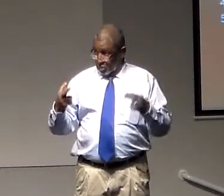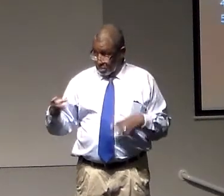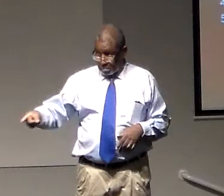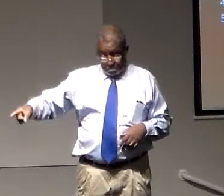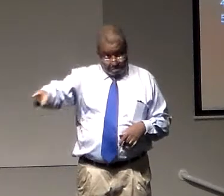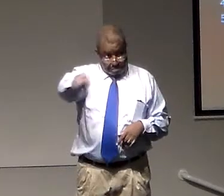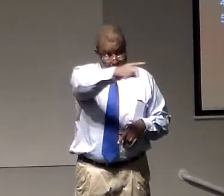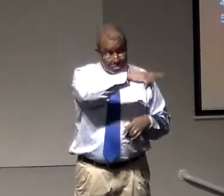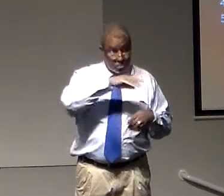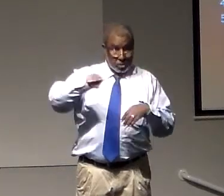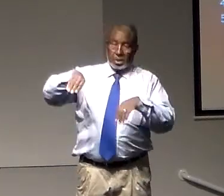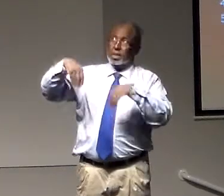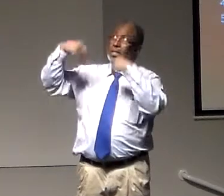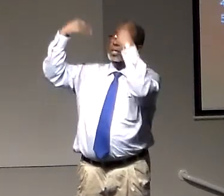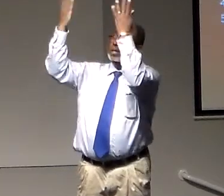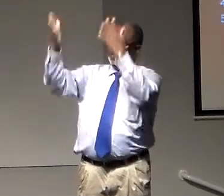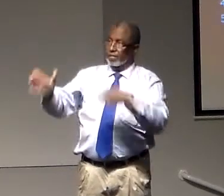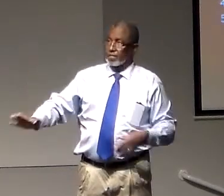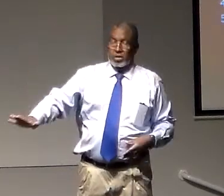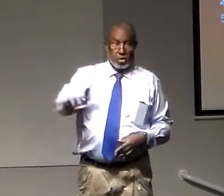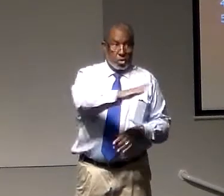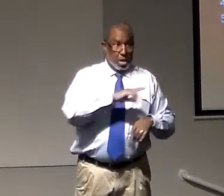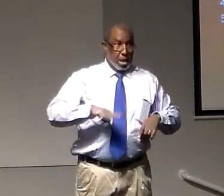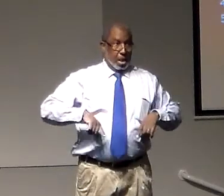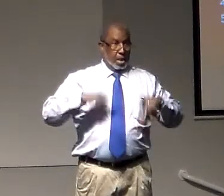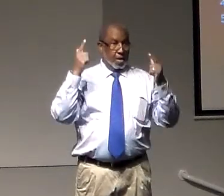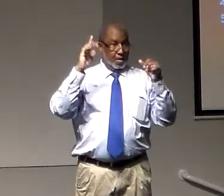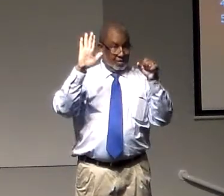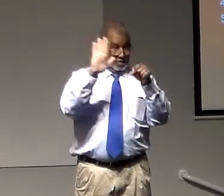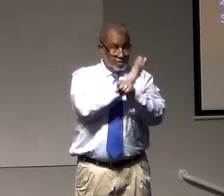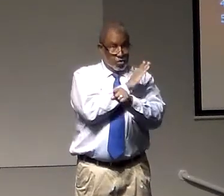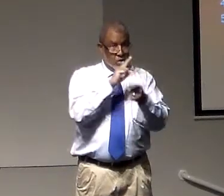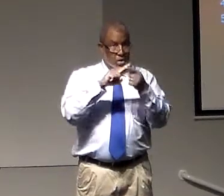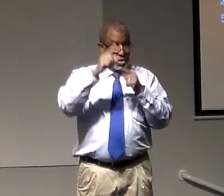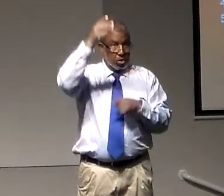And I hope that you give your life to God.